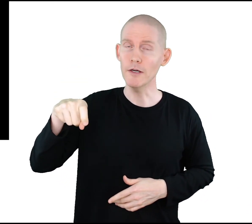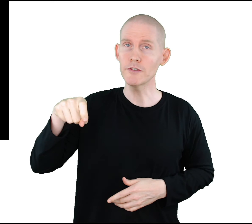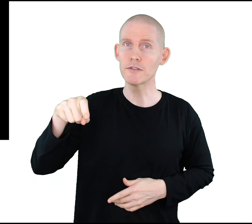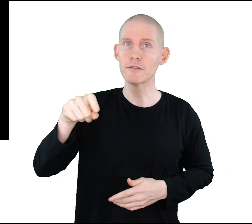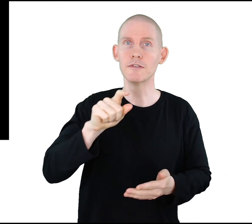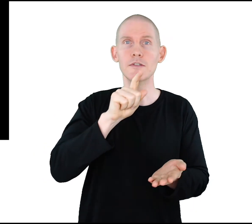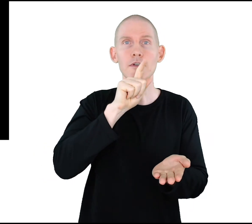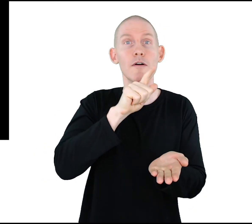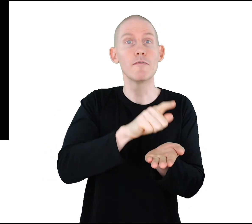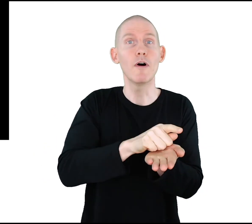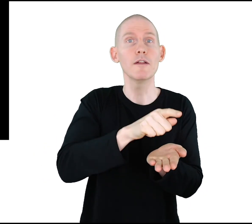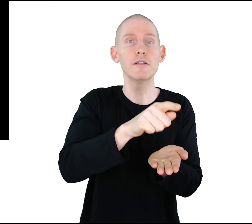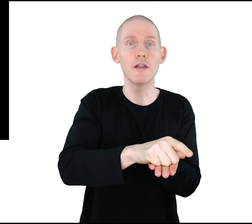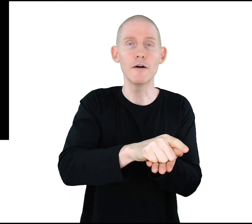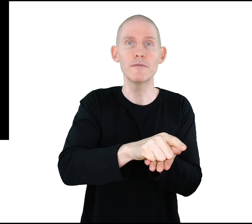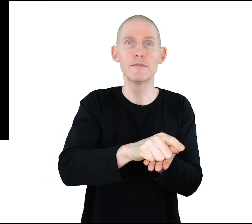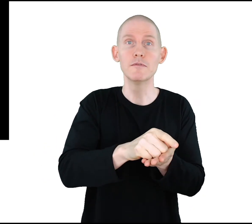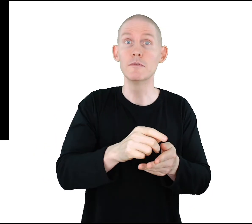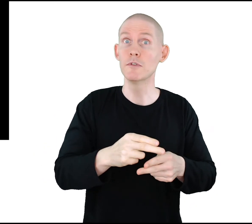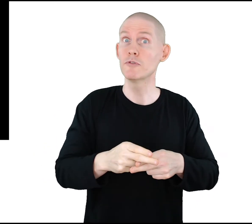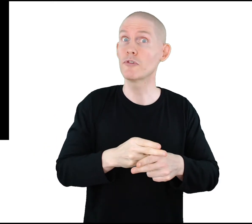must fall in love soon.